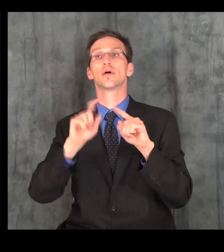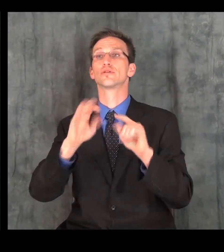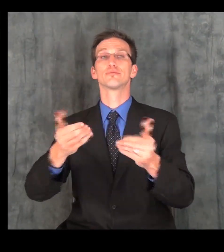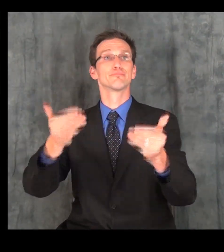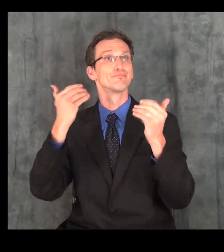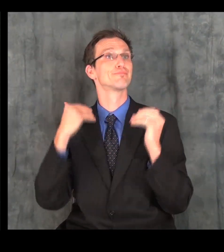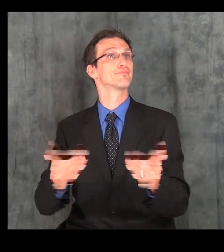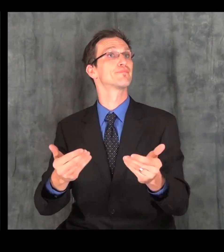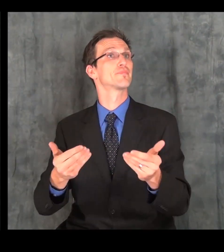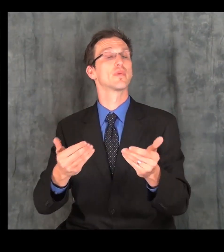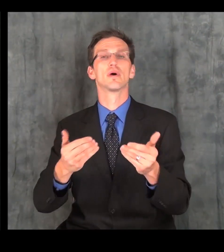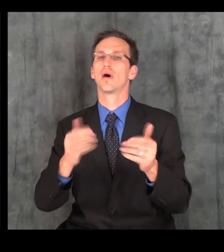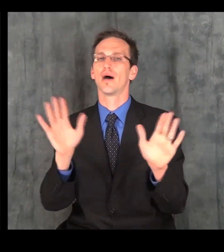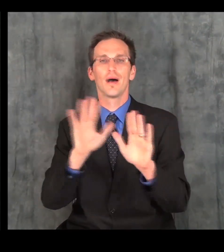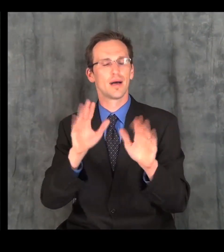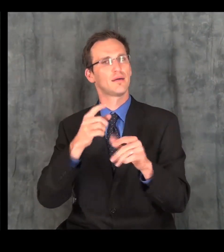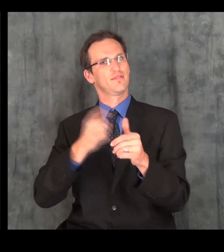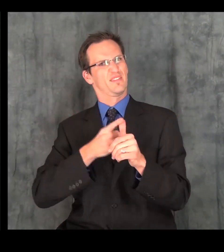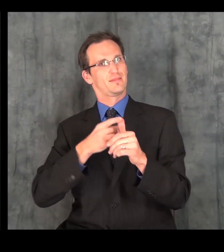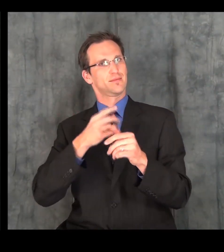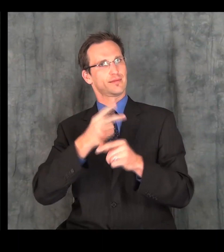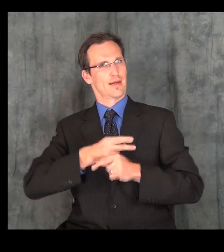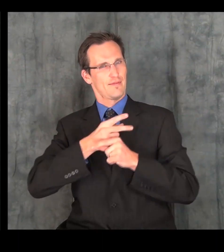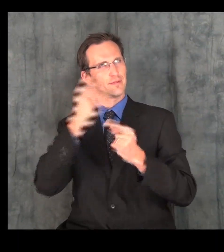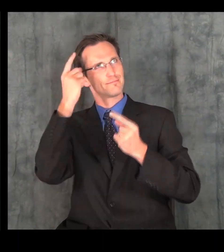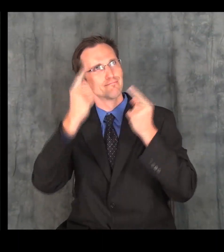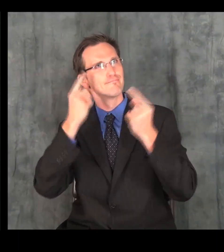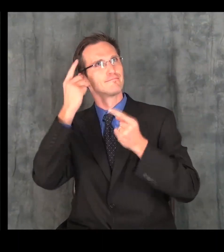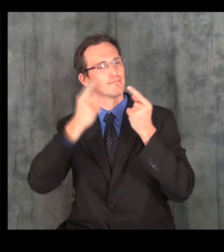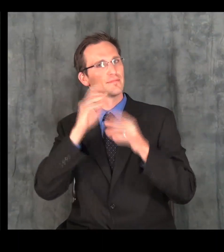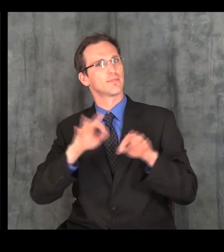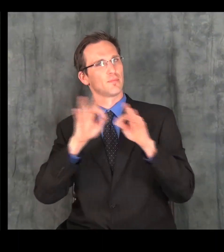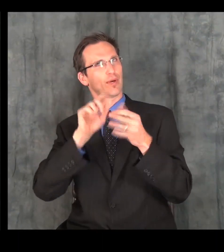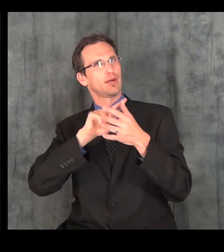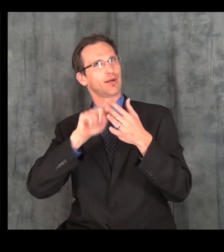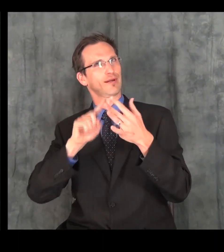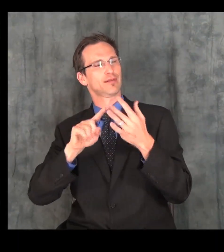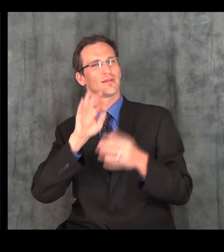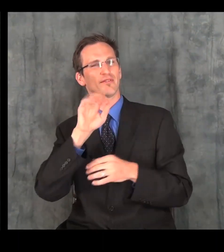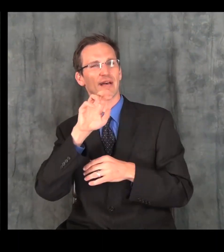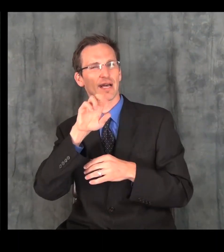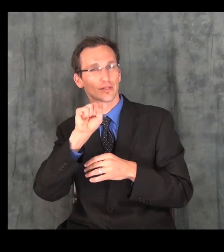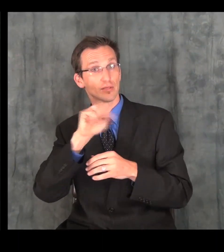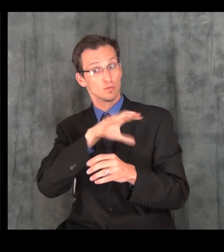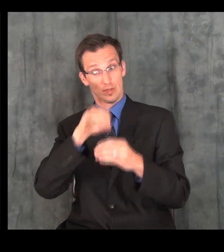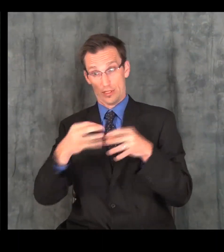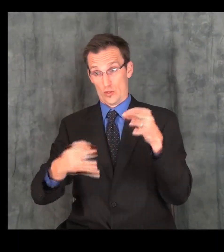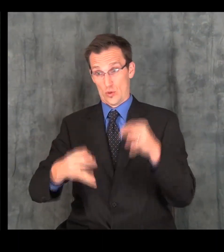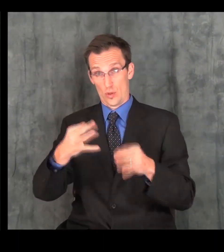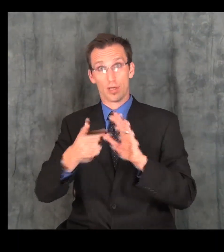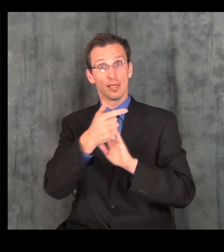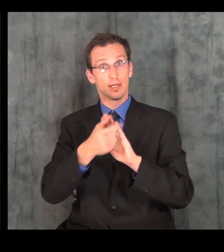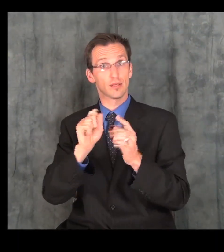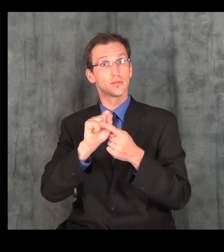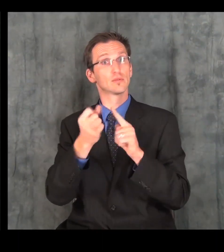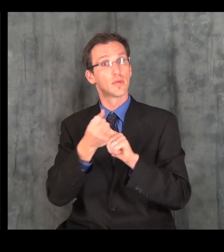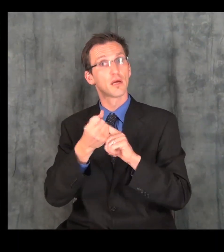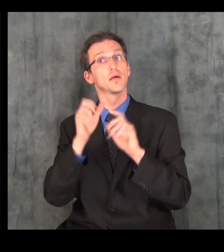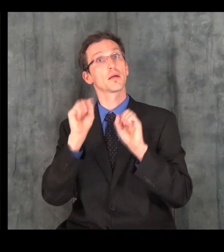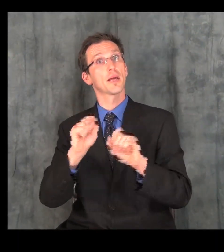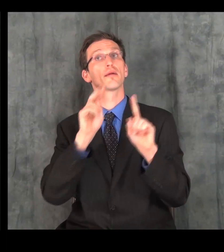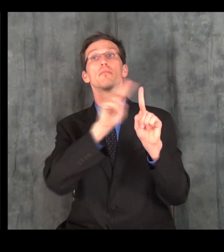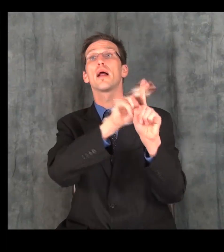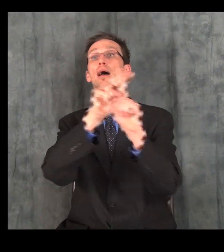without consideration for all of the different factors, and some of those that I've talked about today. And the legal context, I think, would be very relevant in other contexts